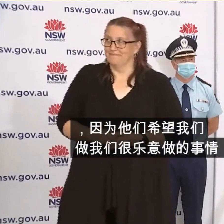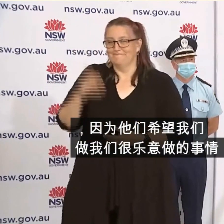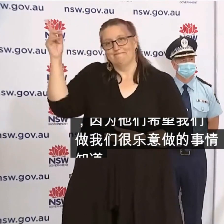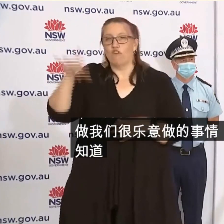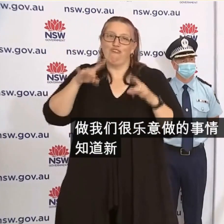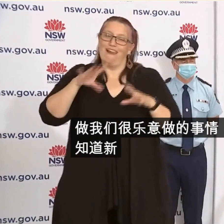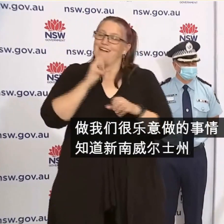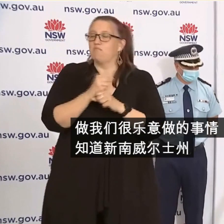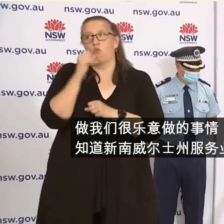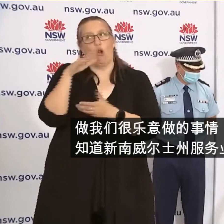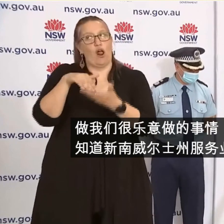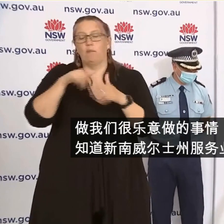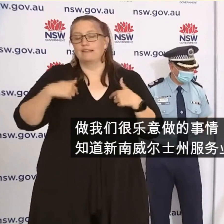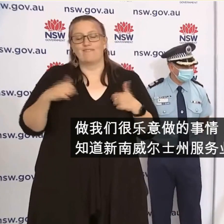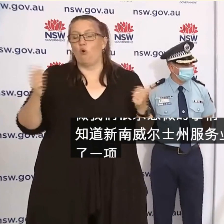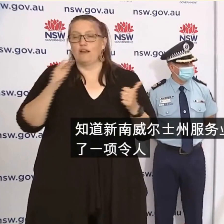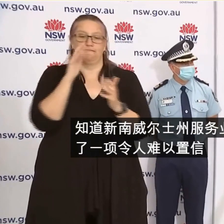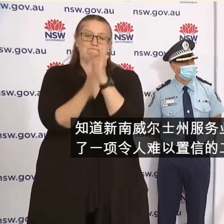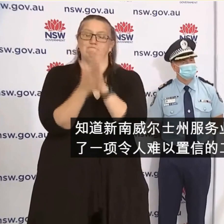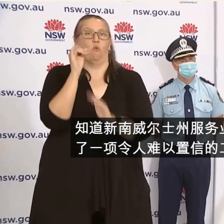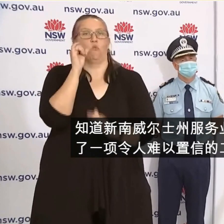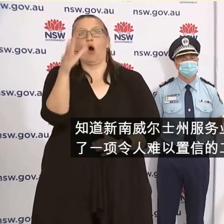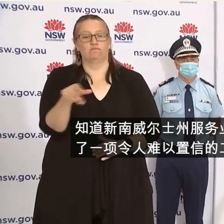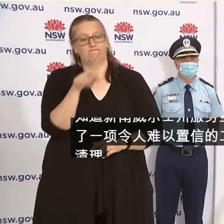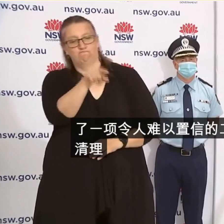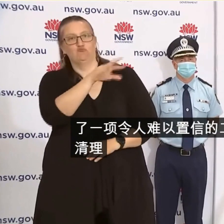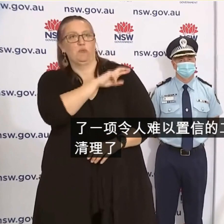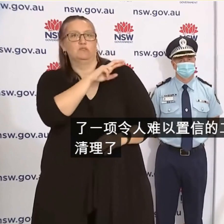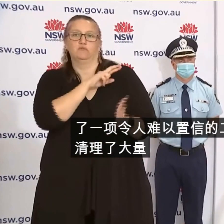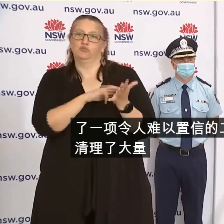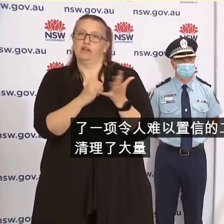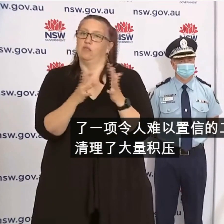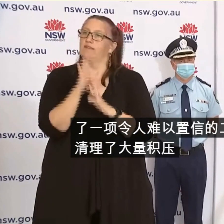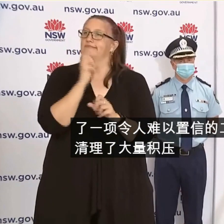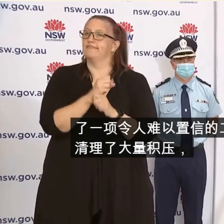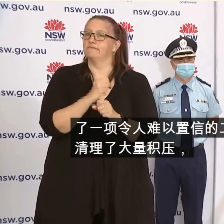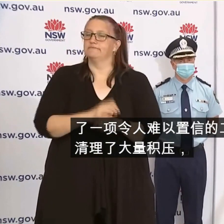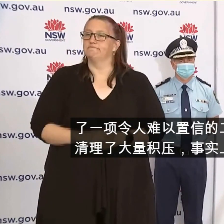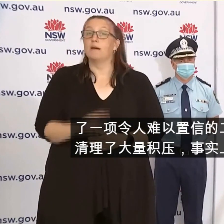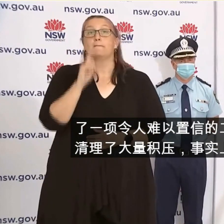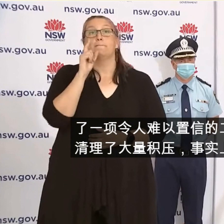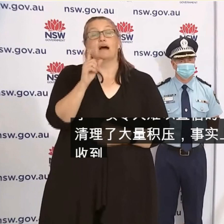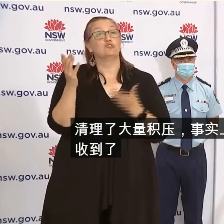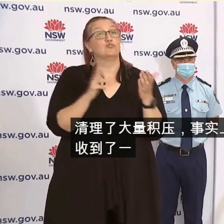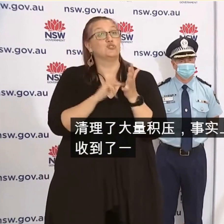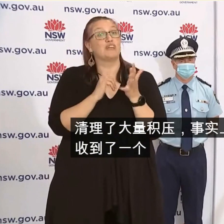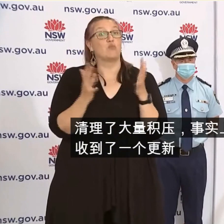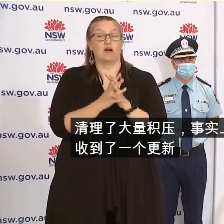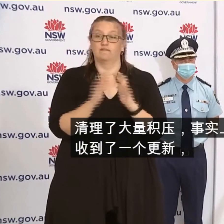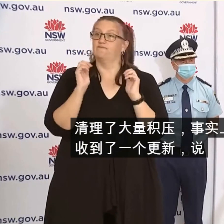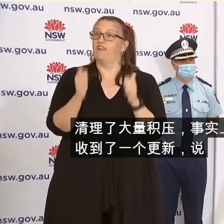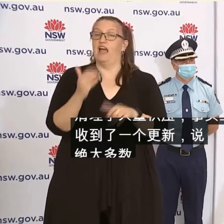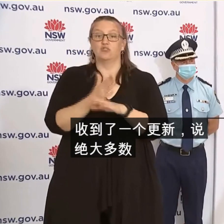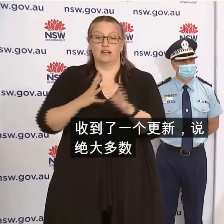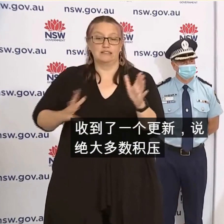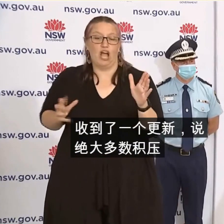But please know that Service New South Wales has done an incredible job clearing a lot of the backlog. In fact, I received an update